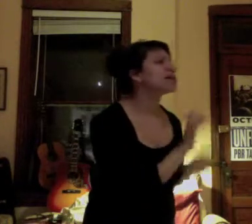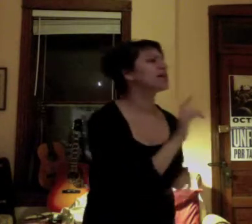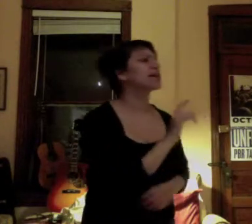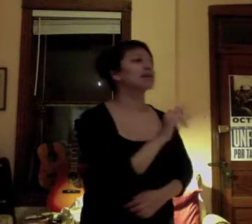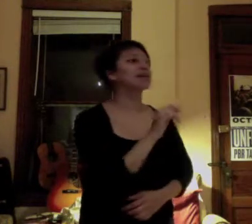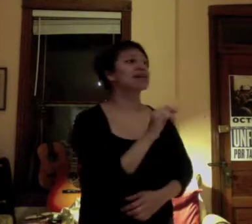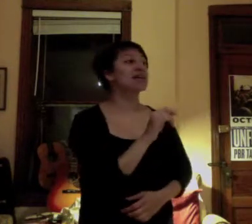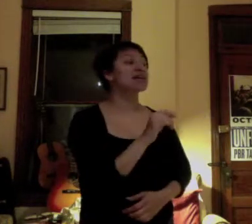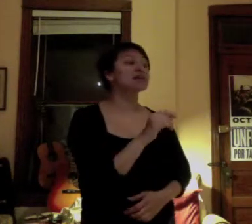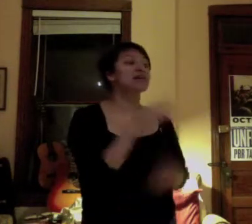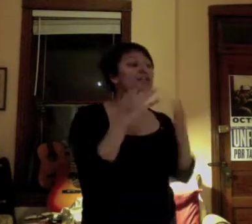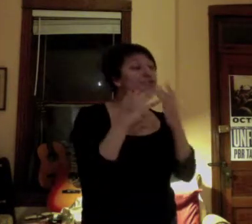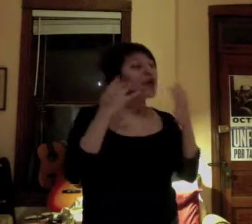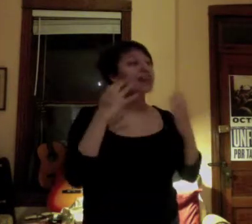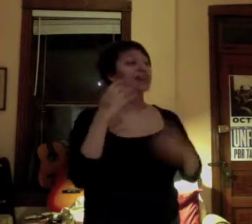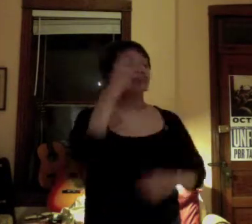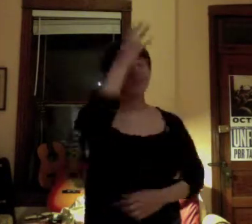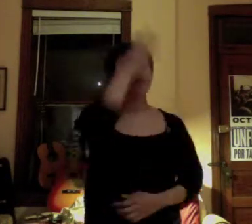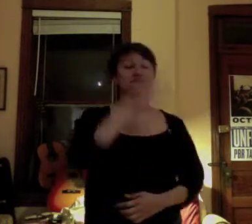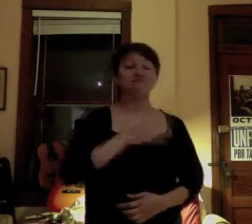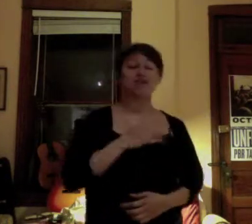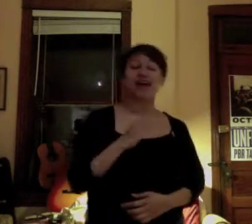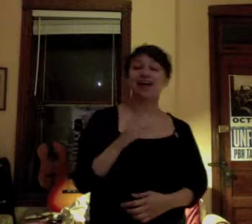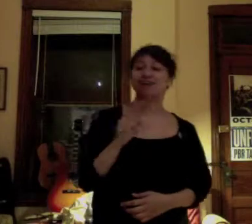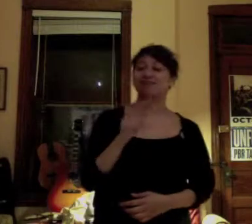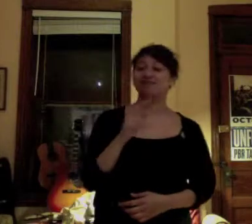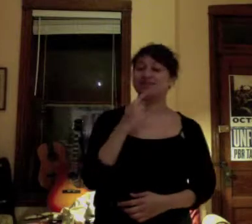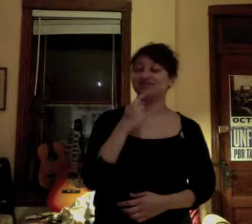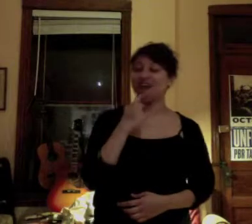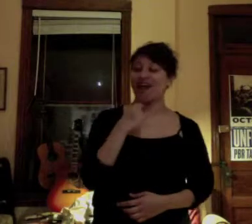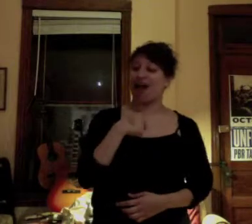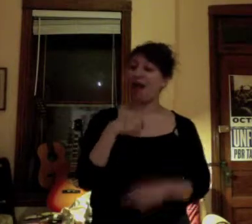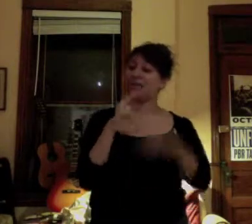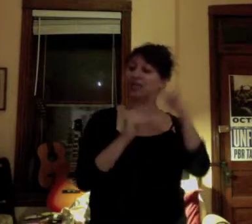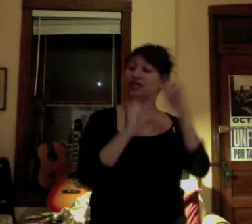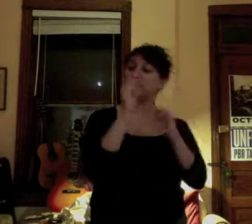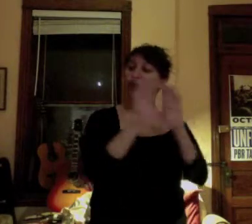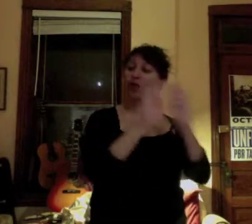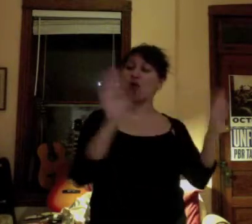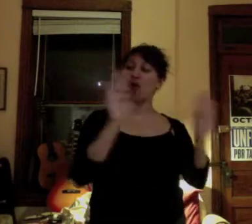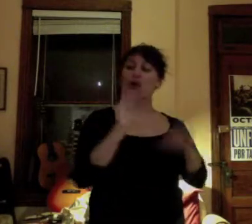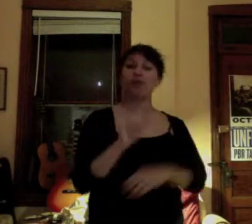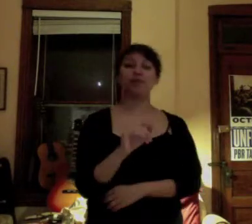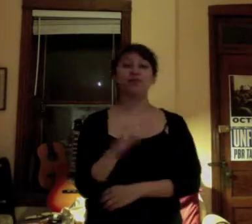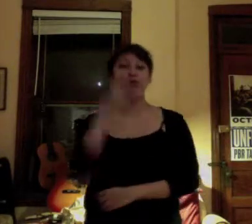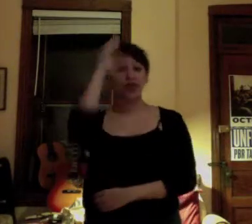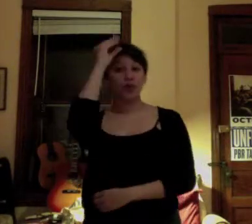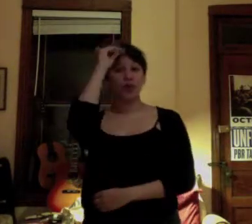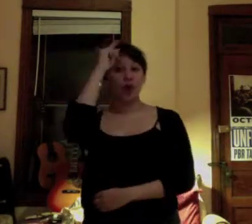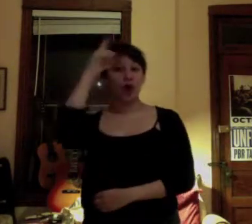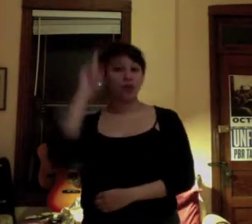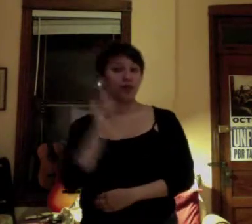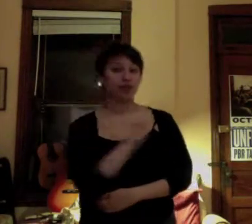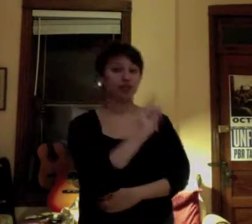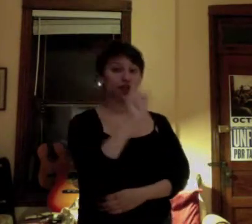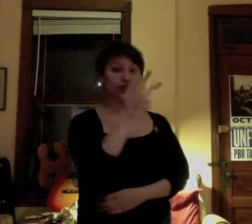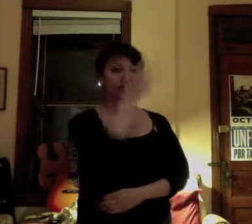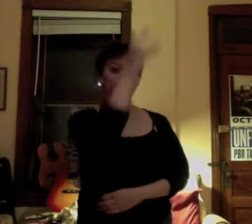little boy approached the third brick mason and asked the same question, "What are you doing?" The brick mason faced him squarely